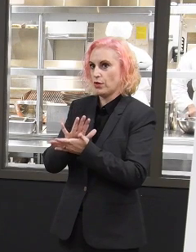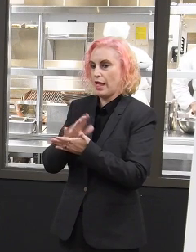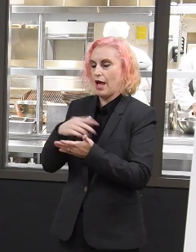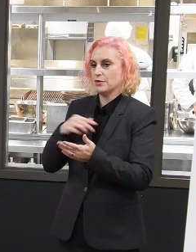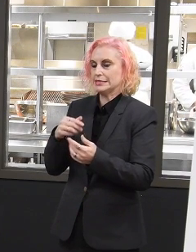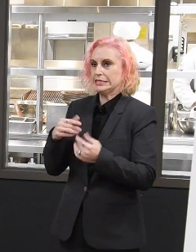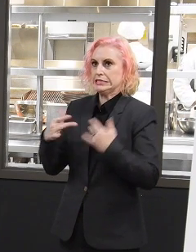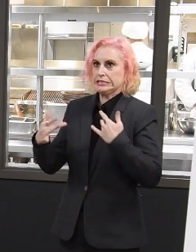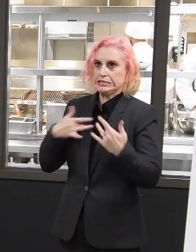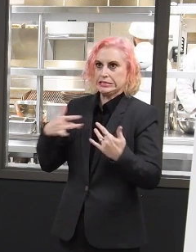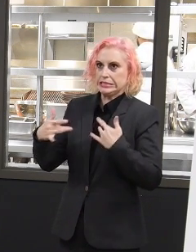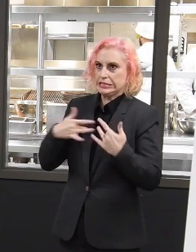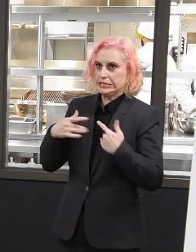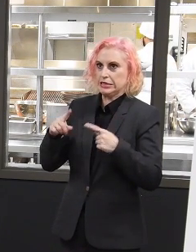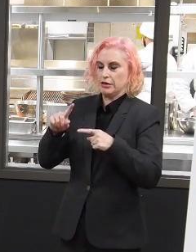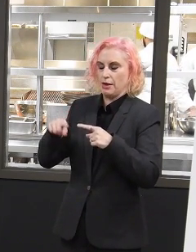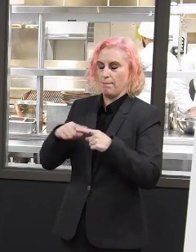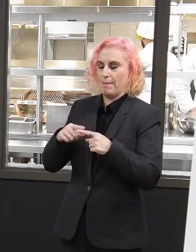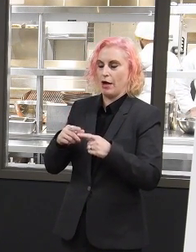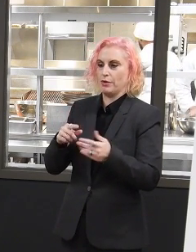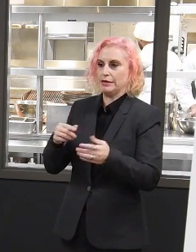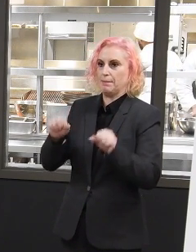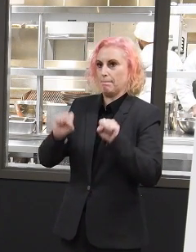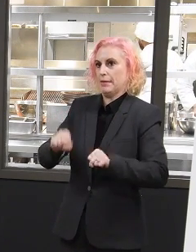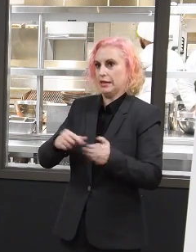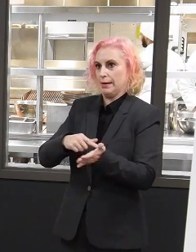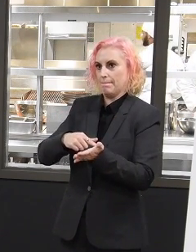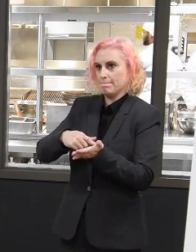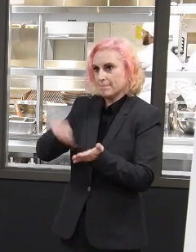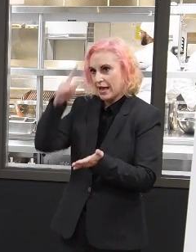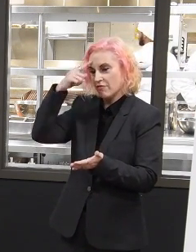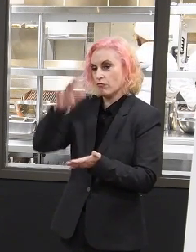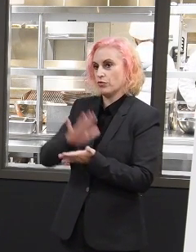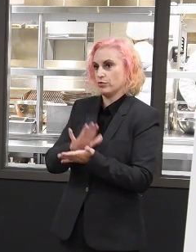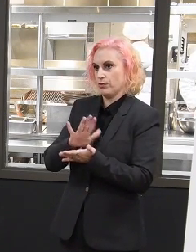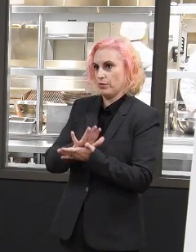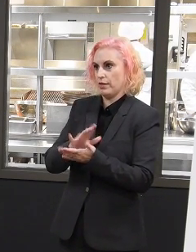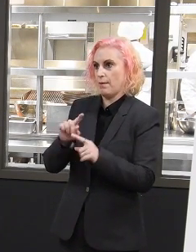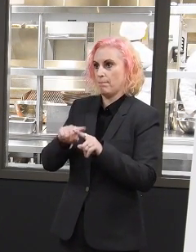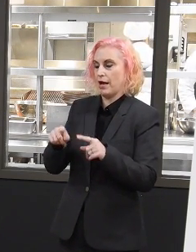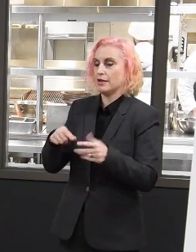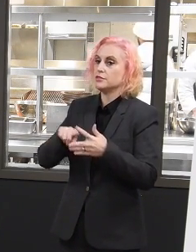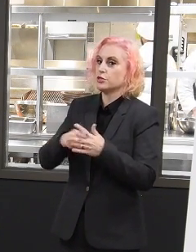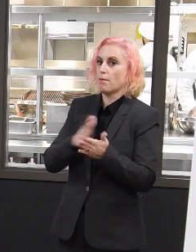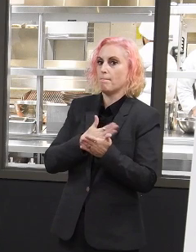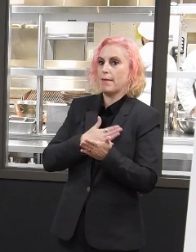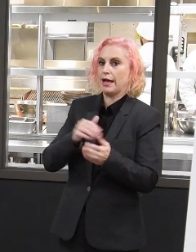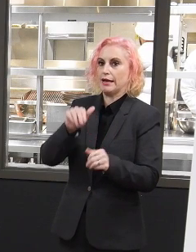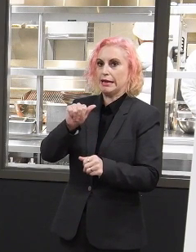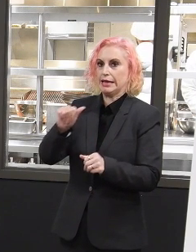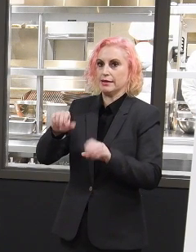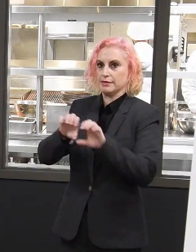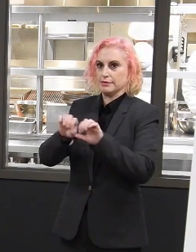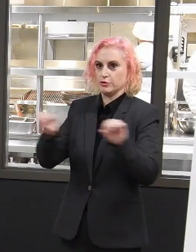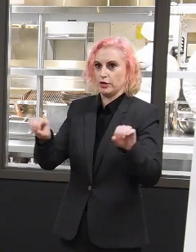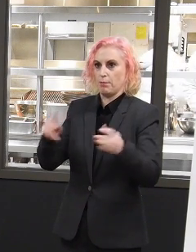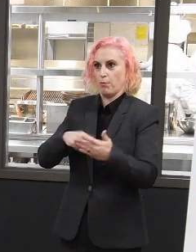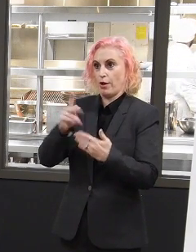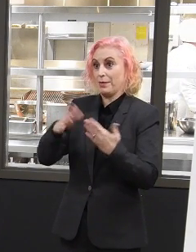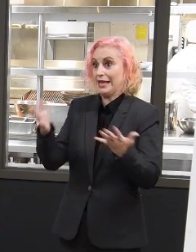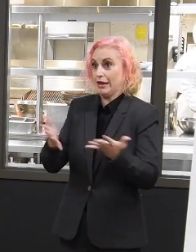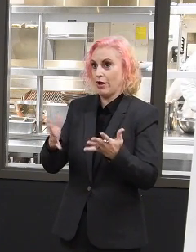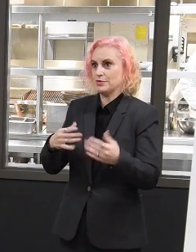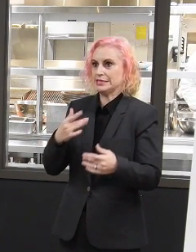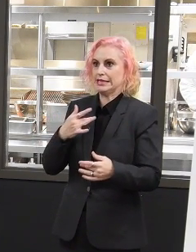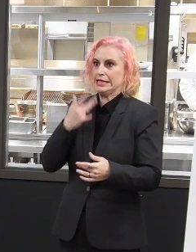family's inability to afford my college education. However, when I started my associate degree at HCC, I was lucky enough to be